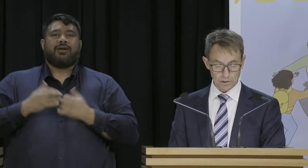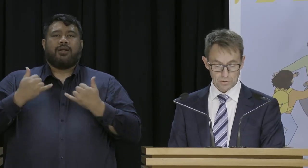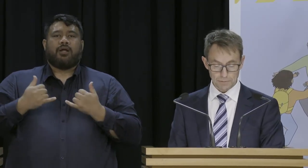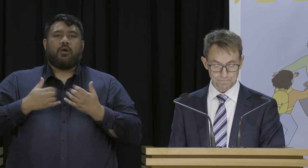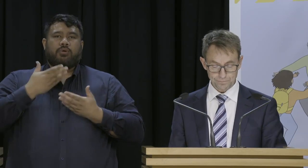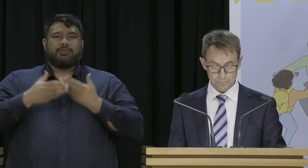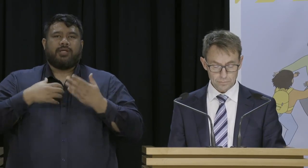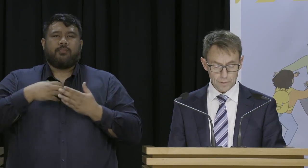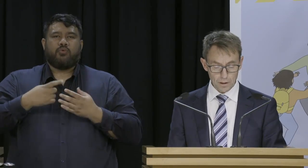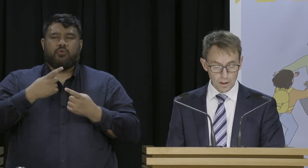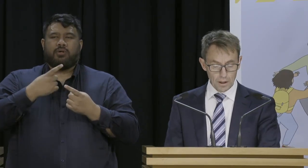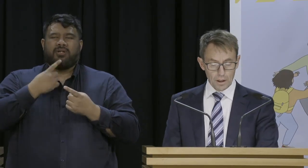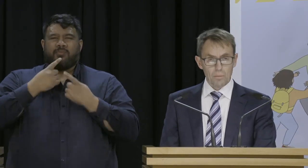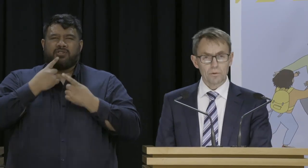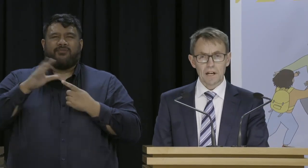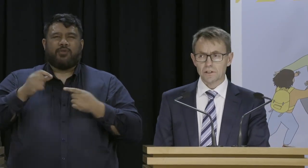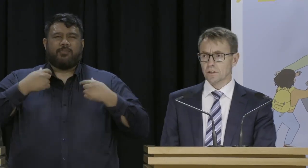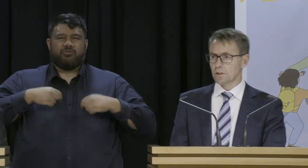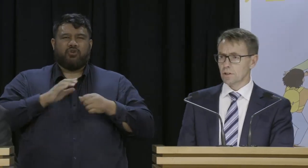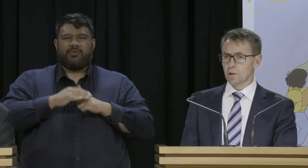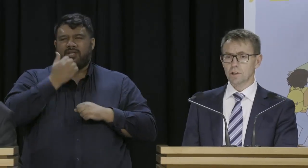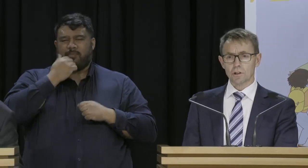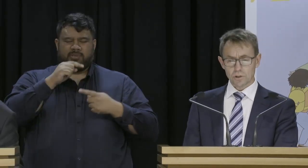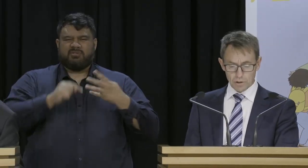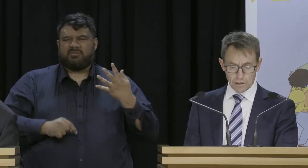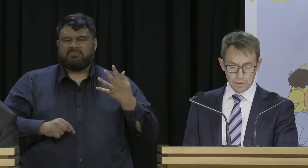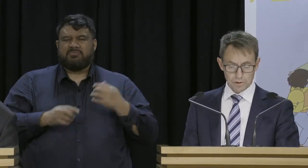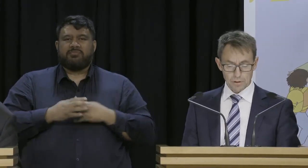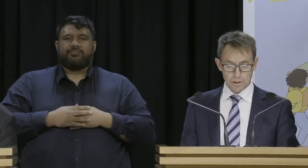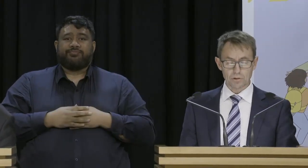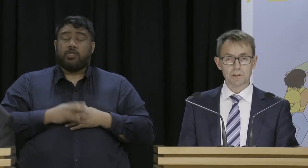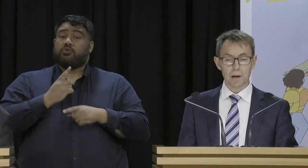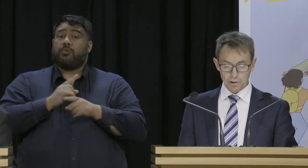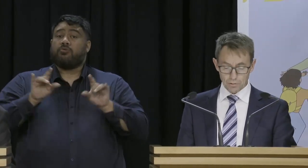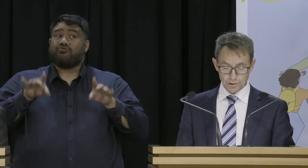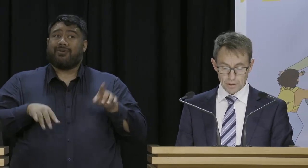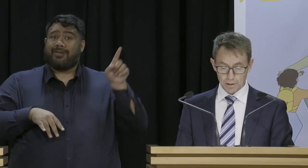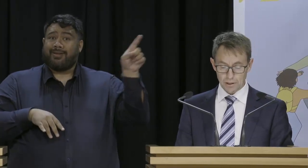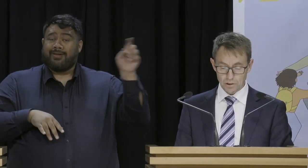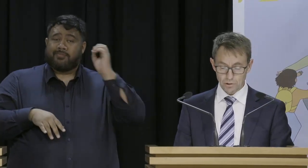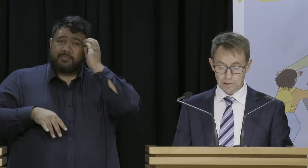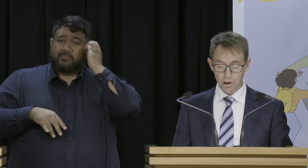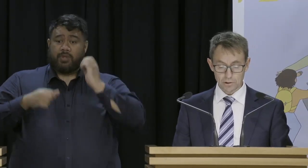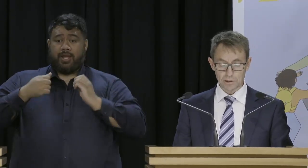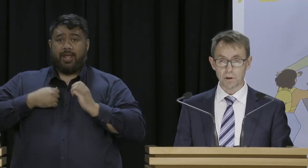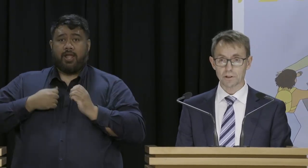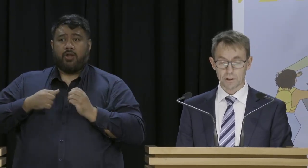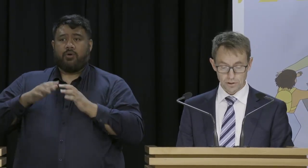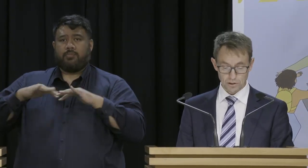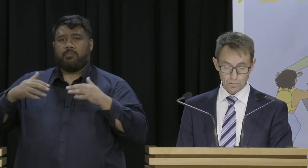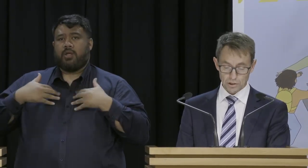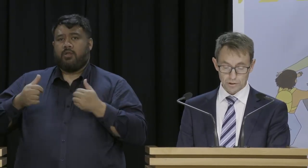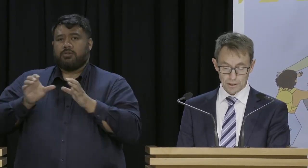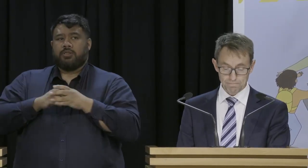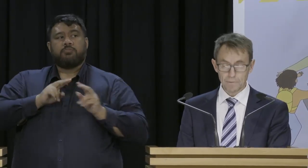from the Ministry. With regards to the situation in Australia, members of the Ministry's Public Health team are continuing to closely monitor